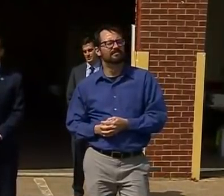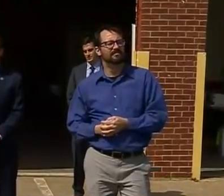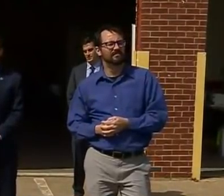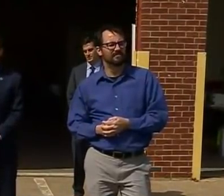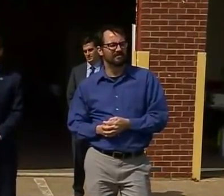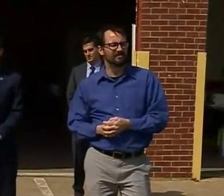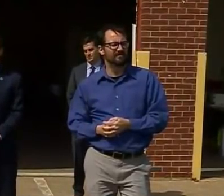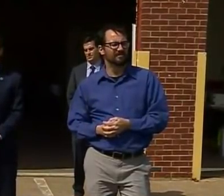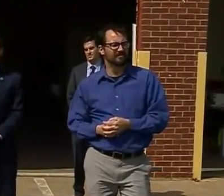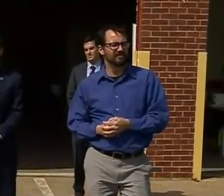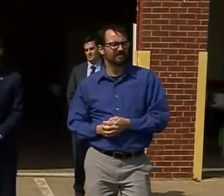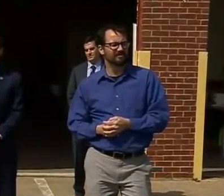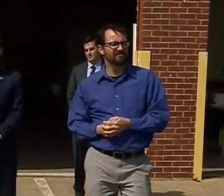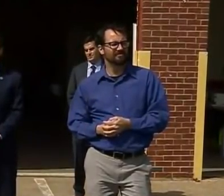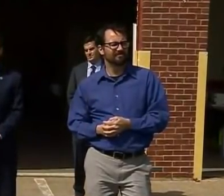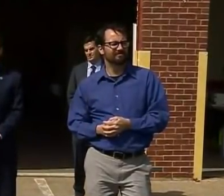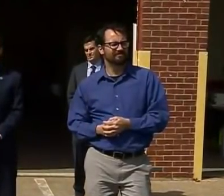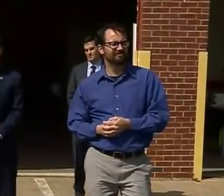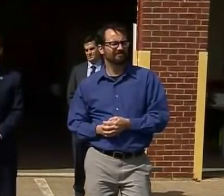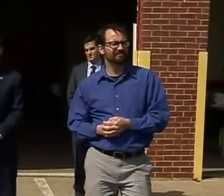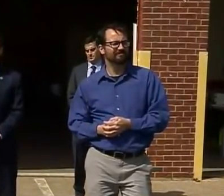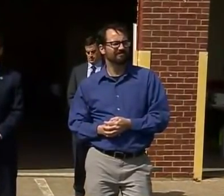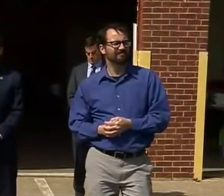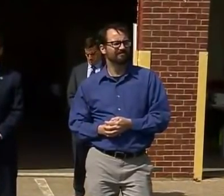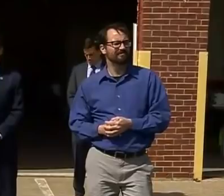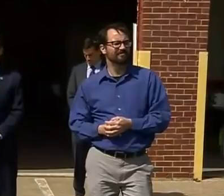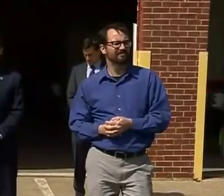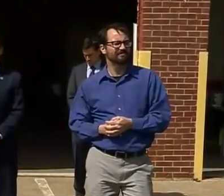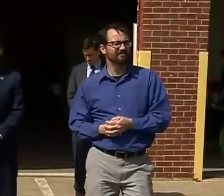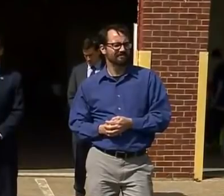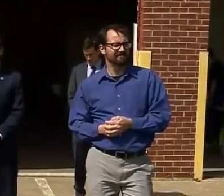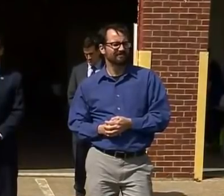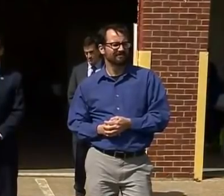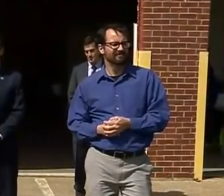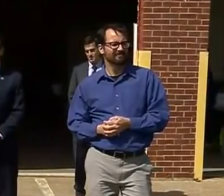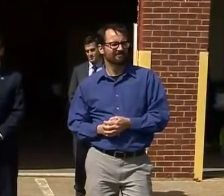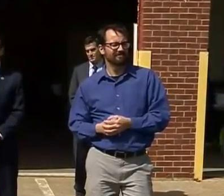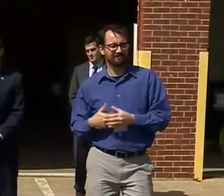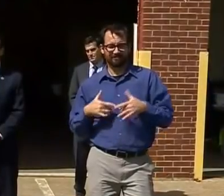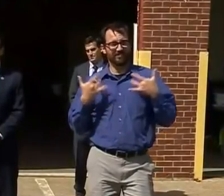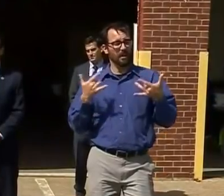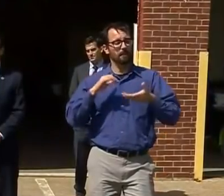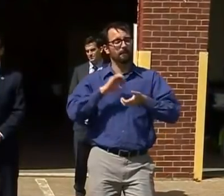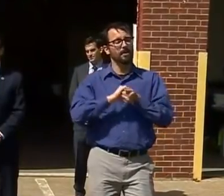this combination of our two organizations in this important way. So thank you so much.